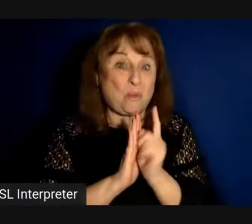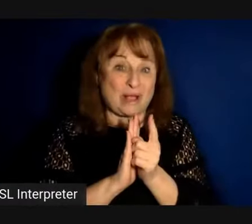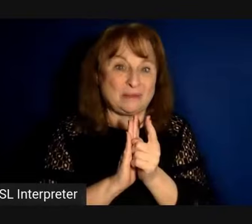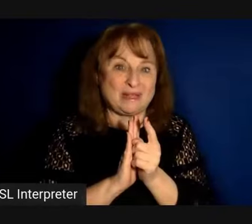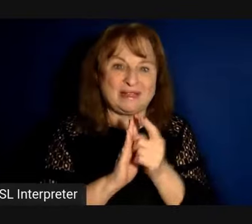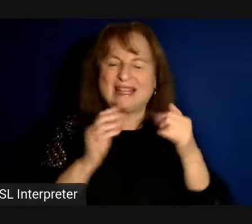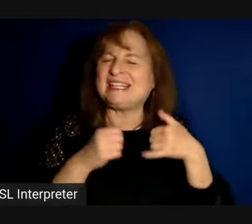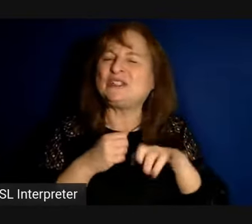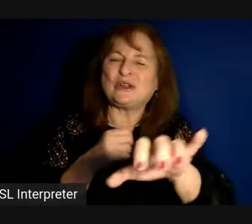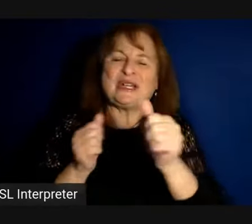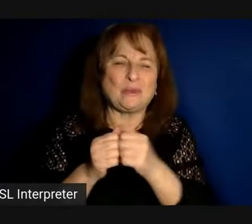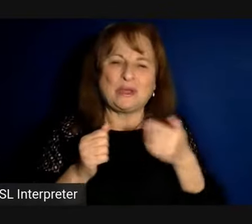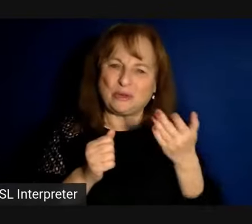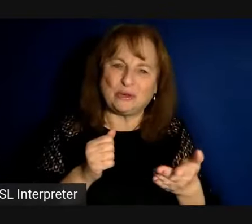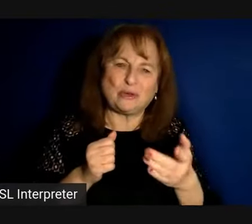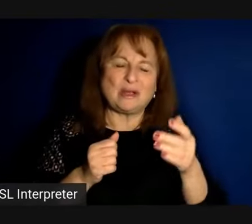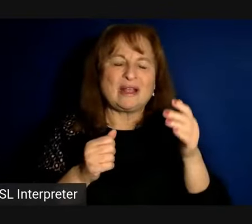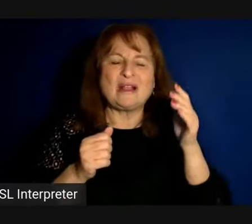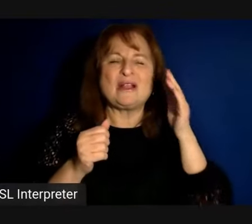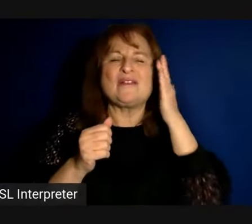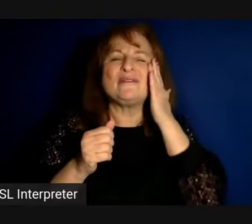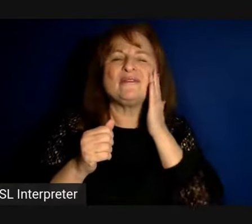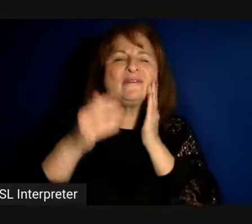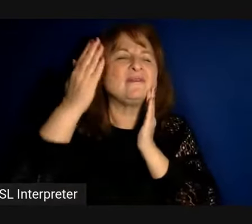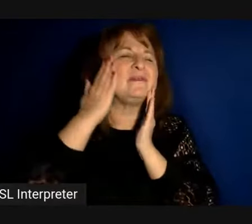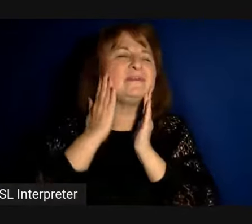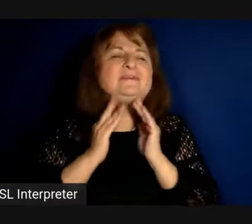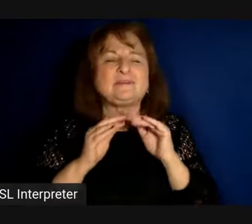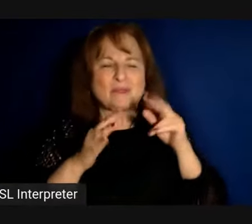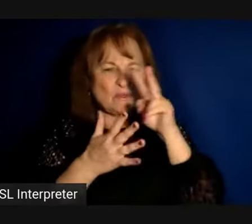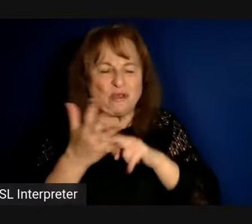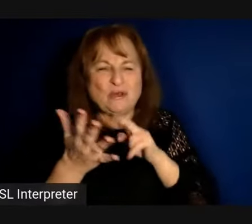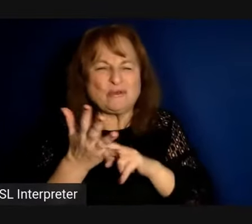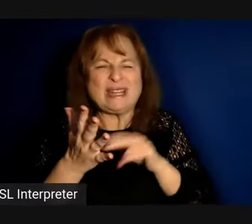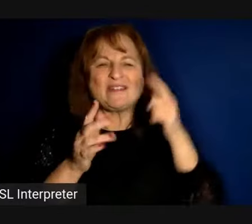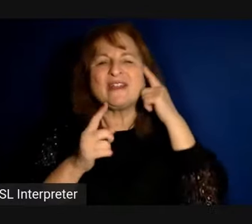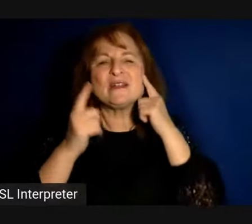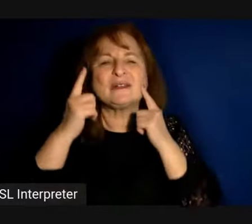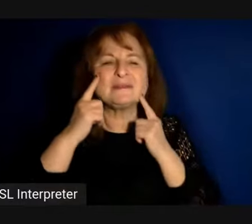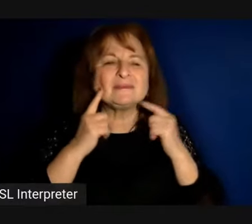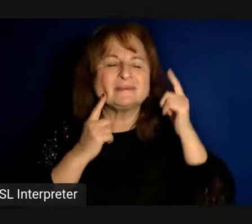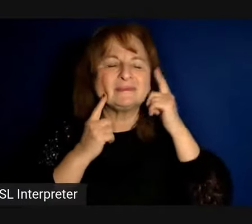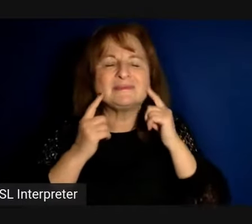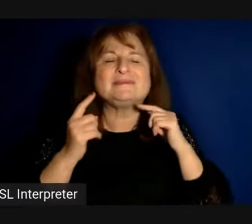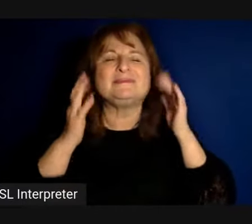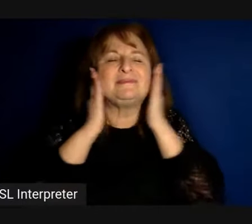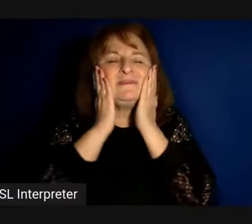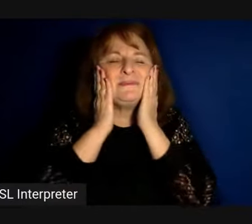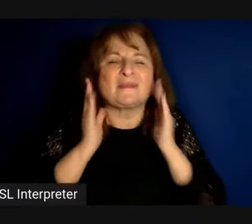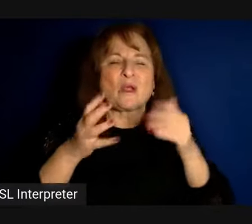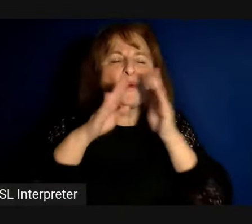eternity with you tracing the bones of my face with your read-along finger mouthing me out quiet